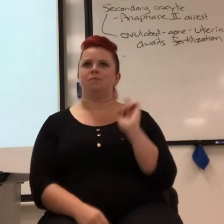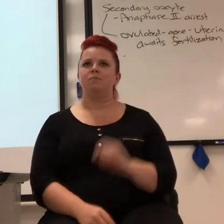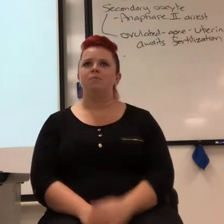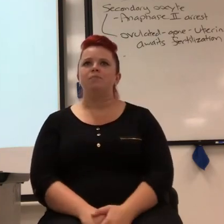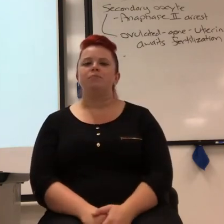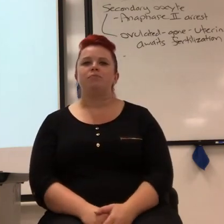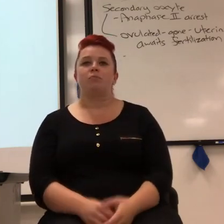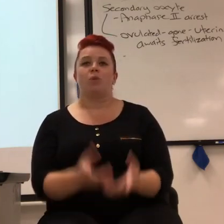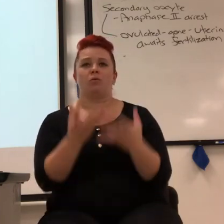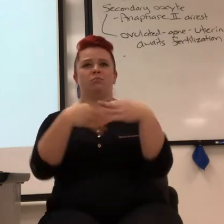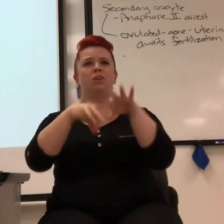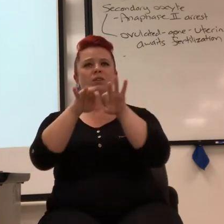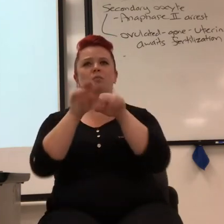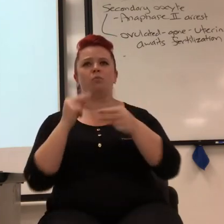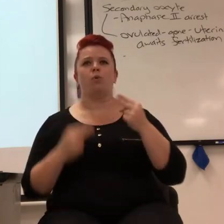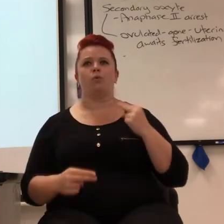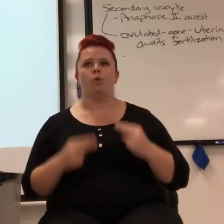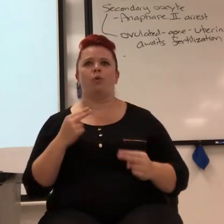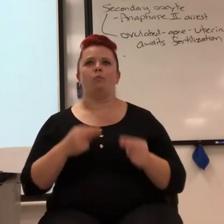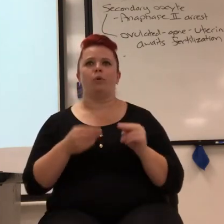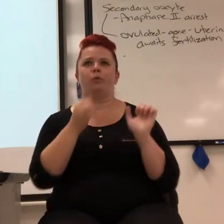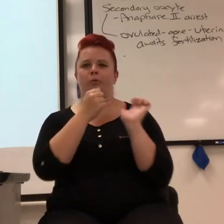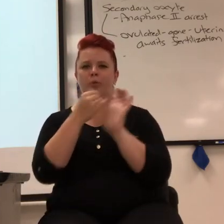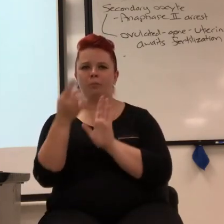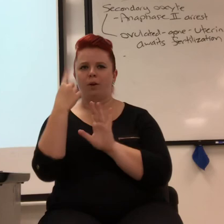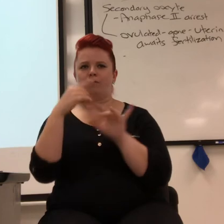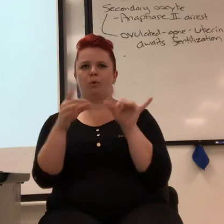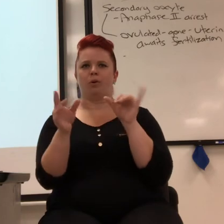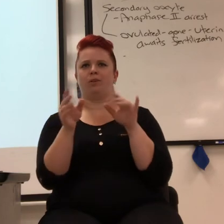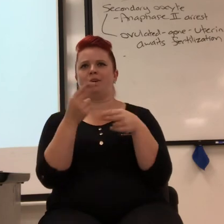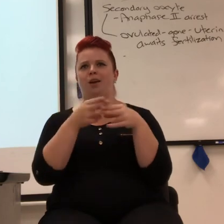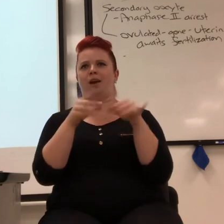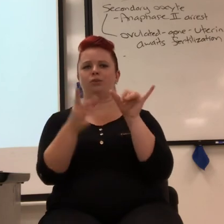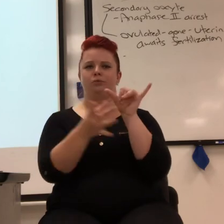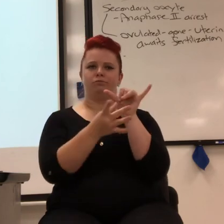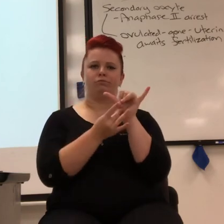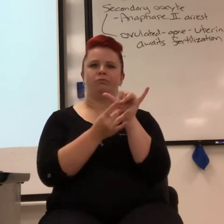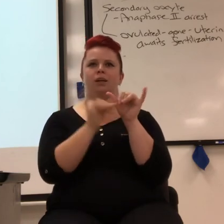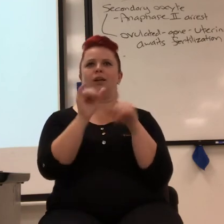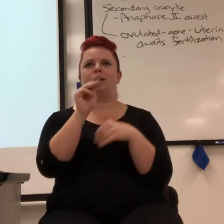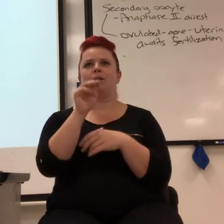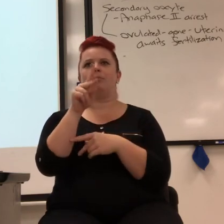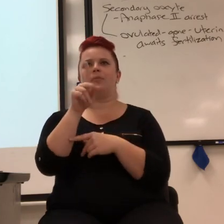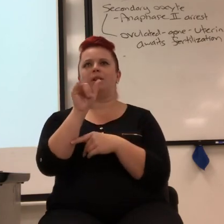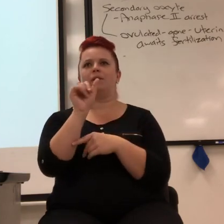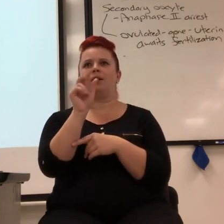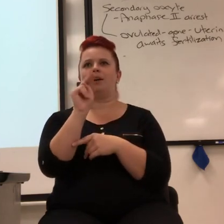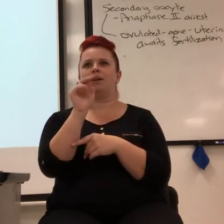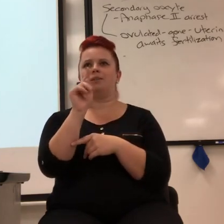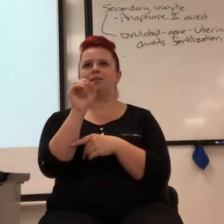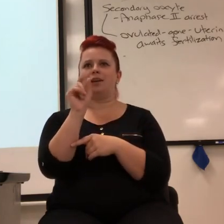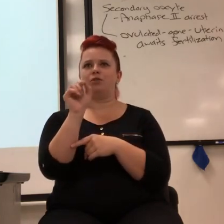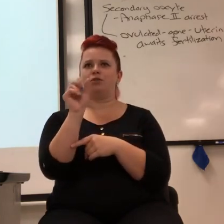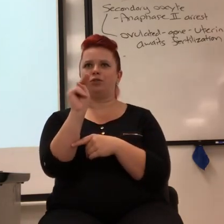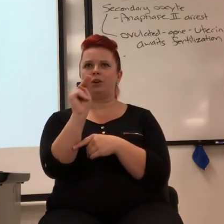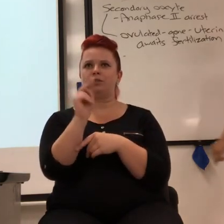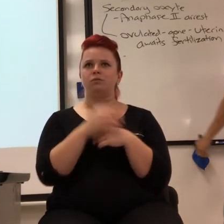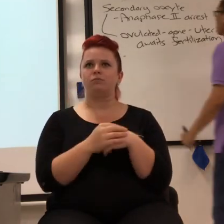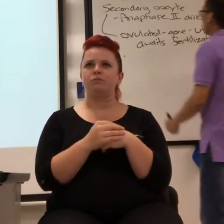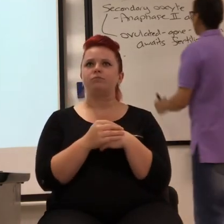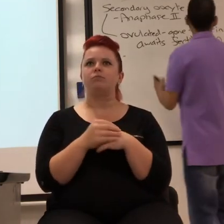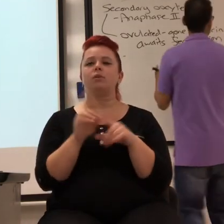this is an important hormone to get it ready for implantation. It's basically, over here,